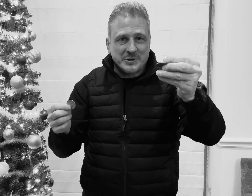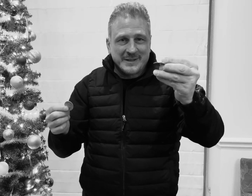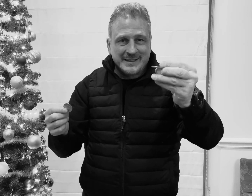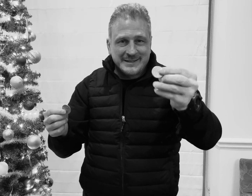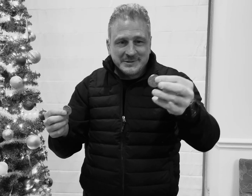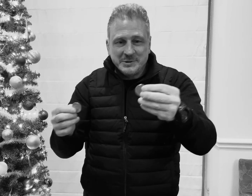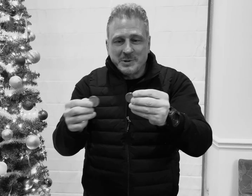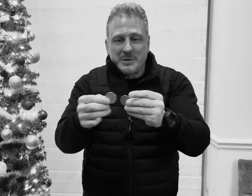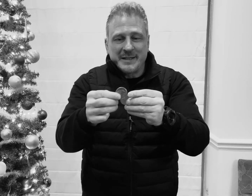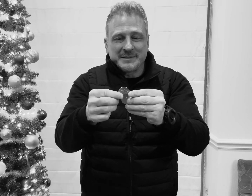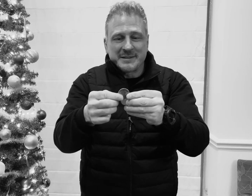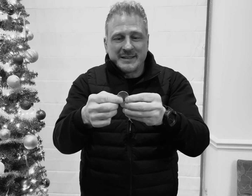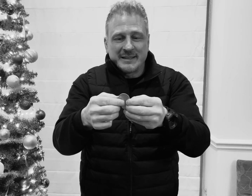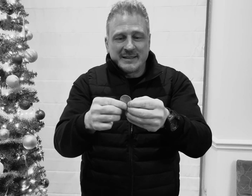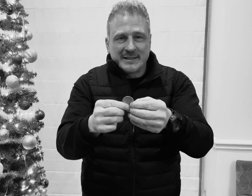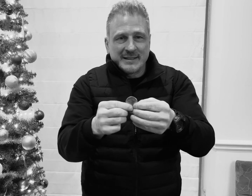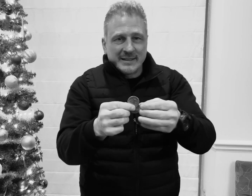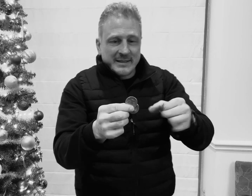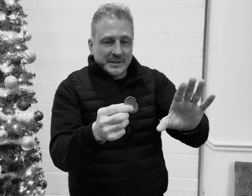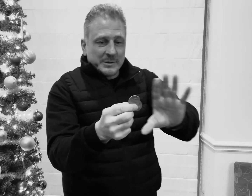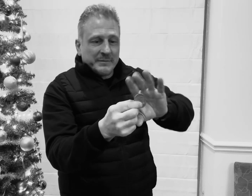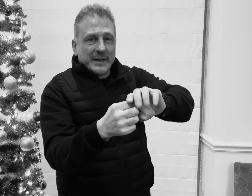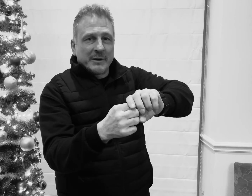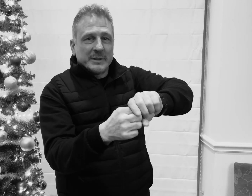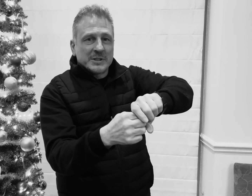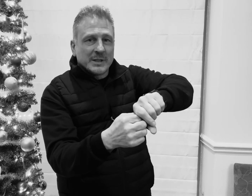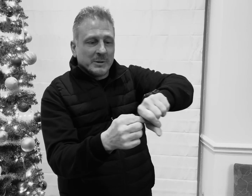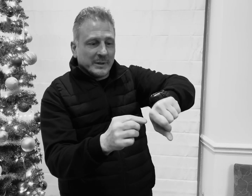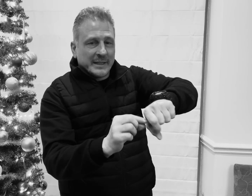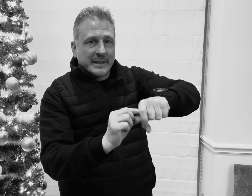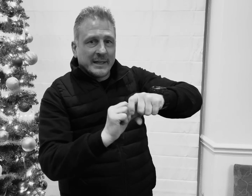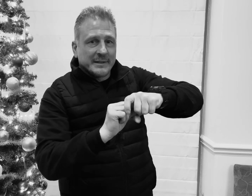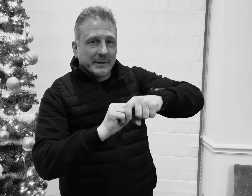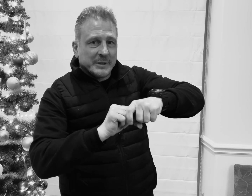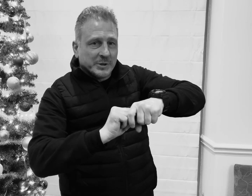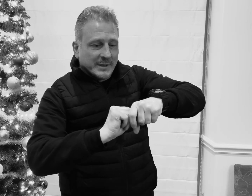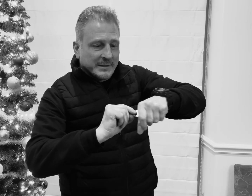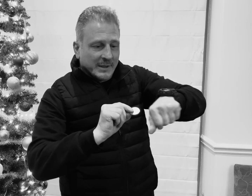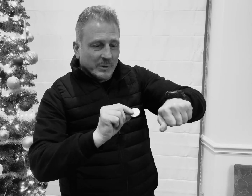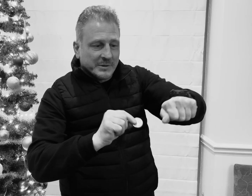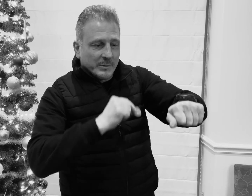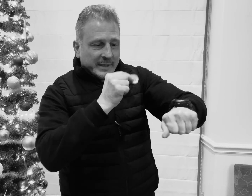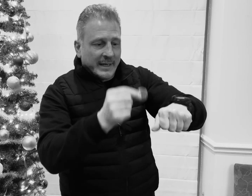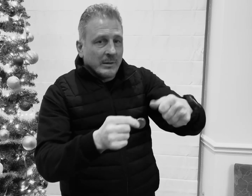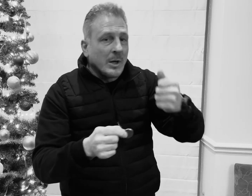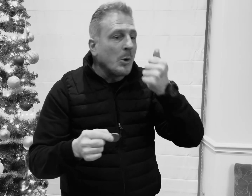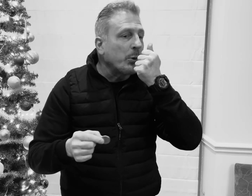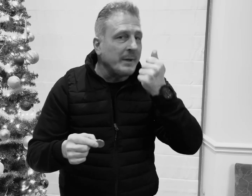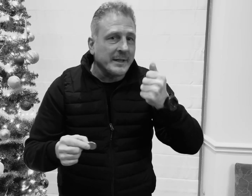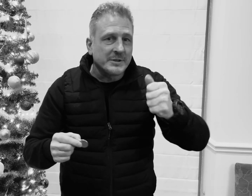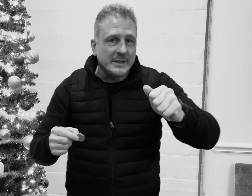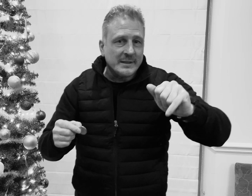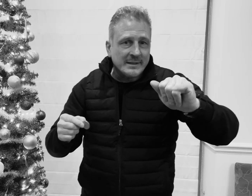Close doors from the sky, just two hearts running wild. Never sleep, never stop,